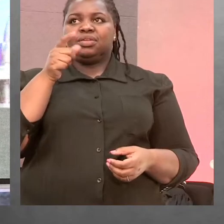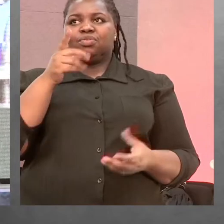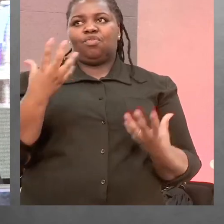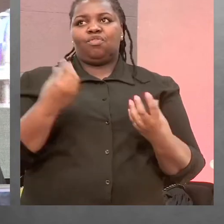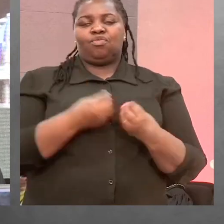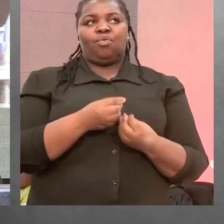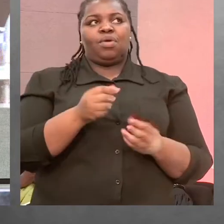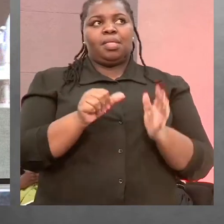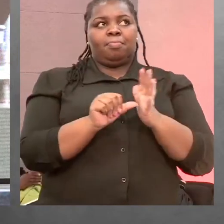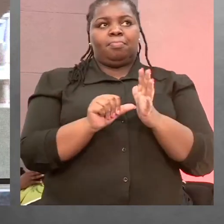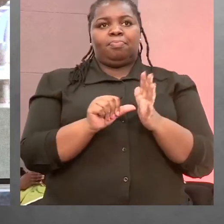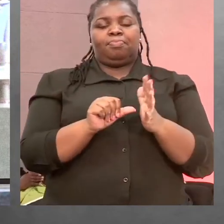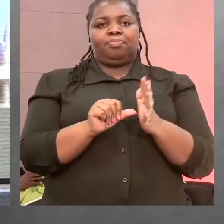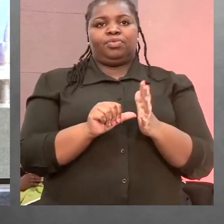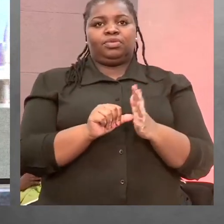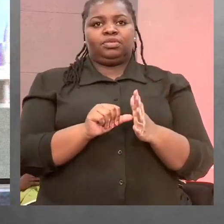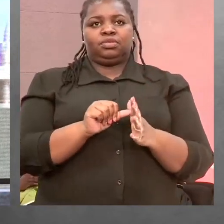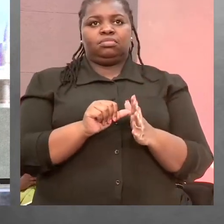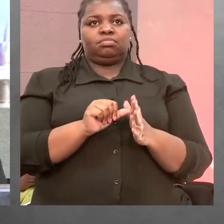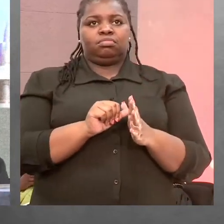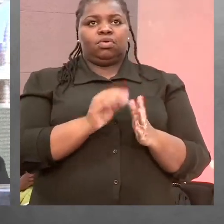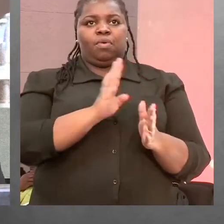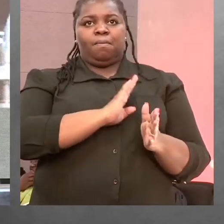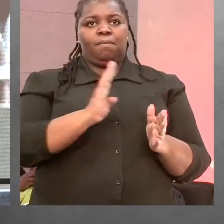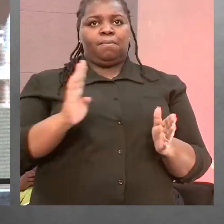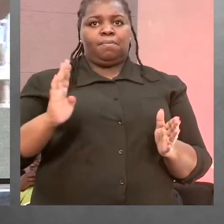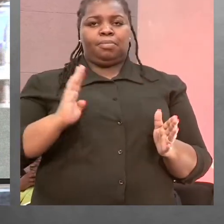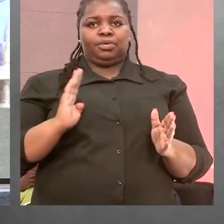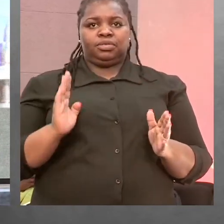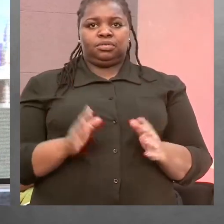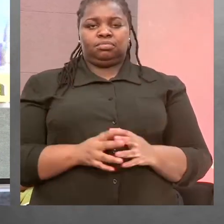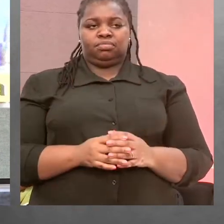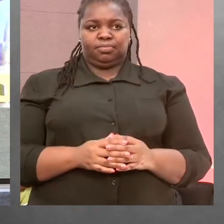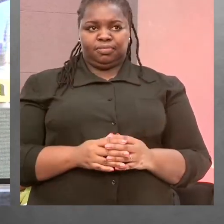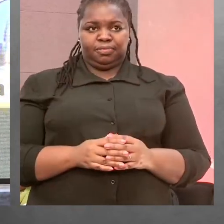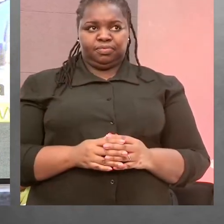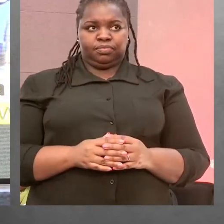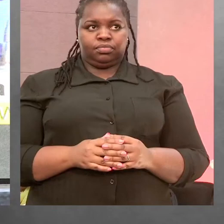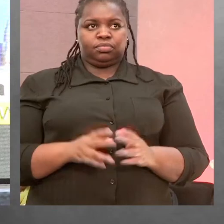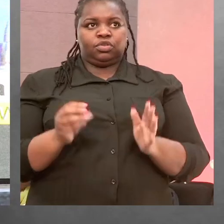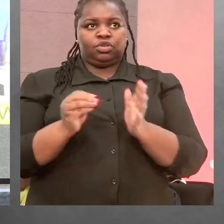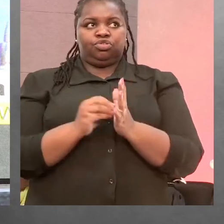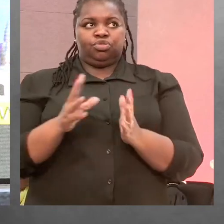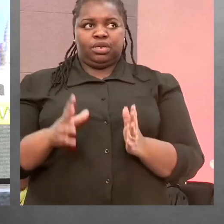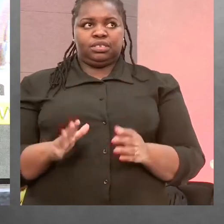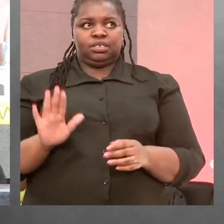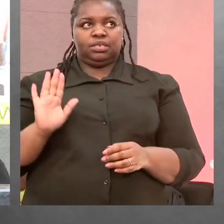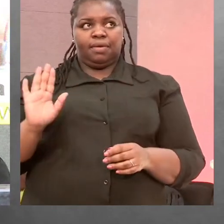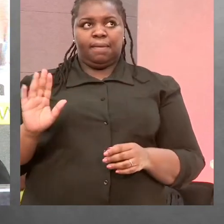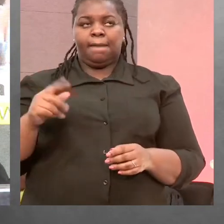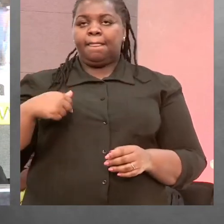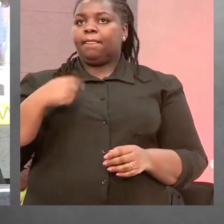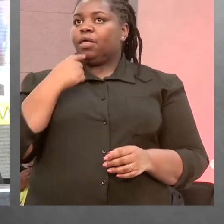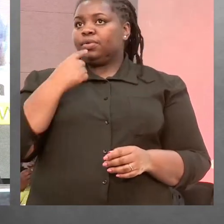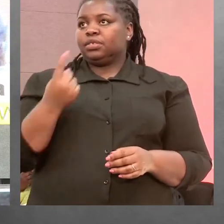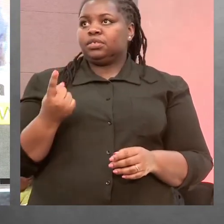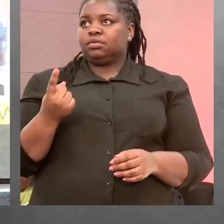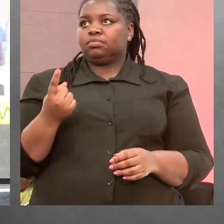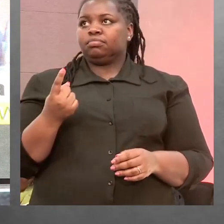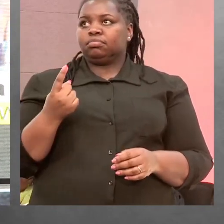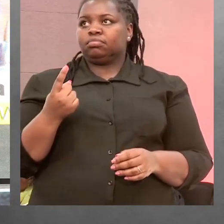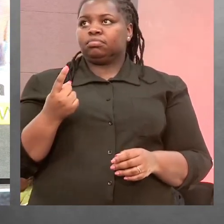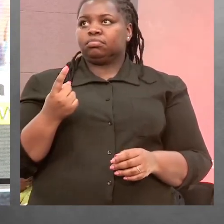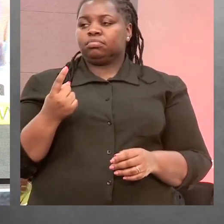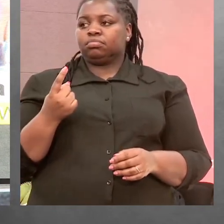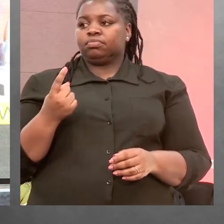important bodies. Let me not use the word stakeholders, bodies. To the students, we say, embrace